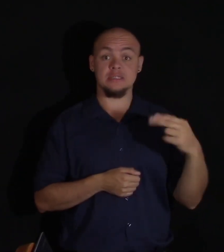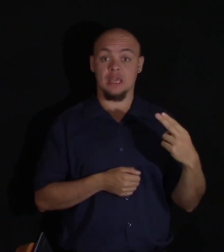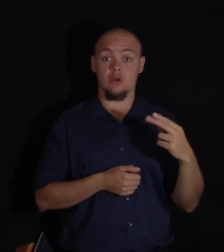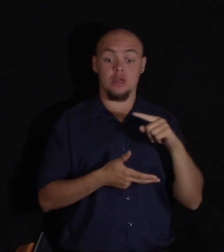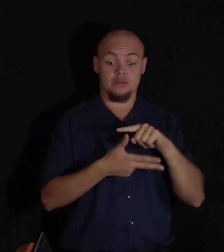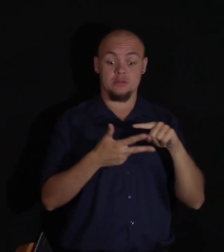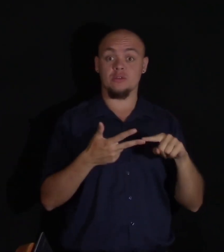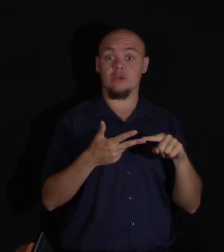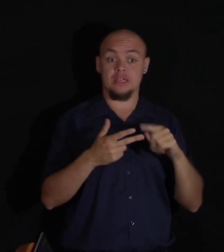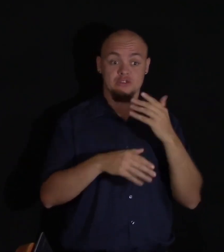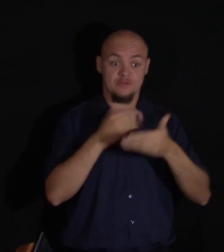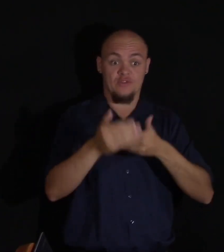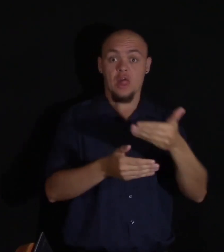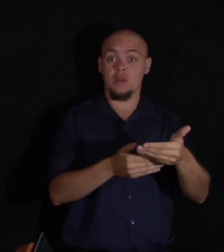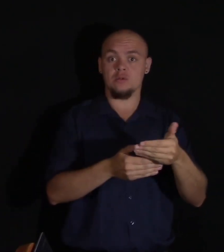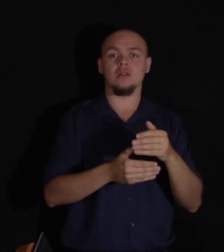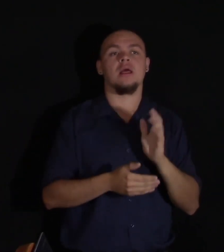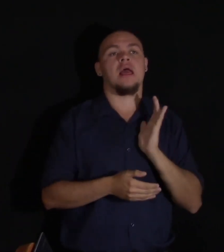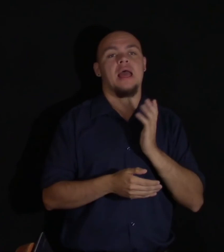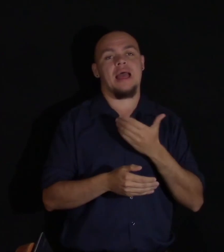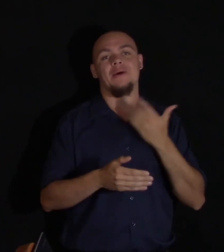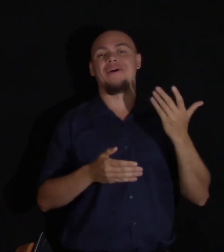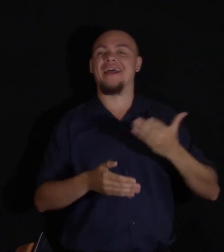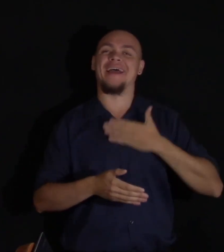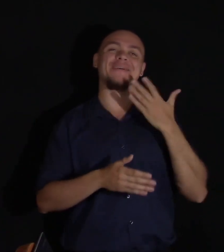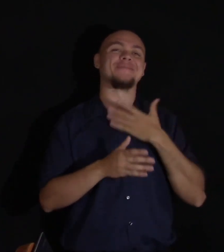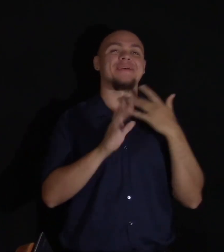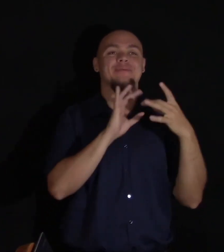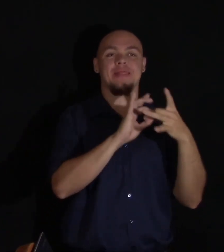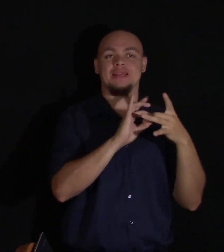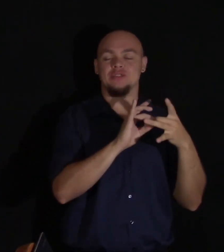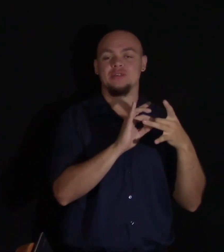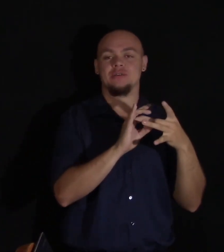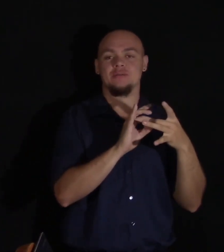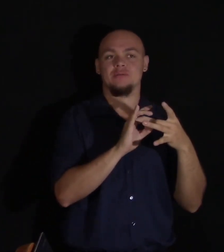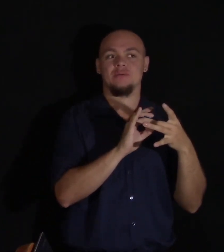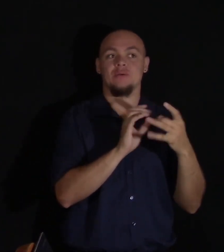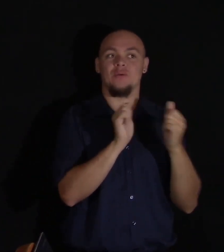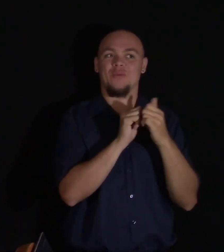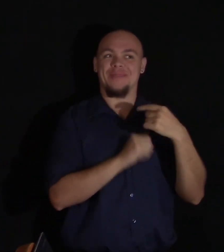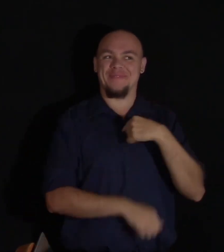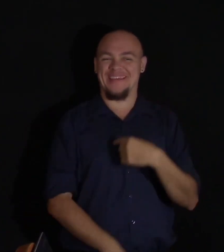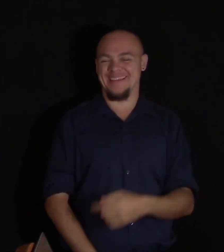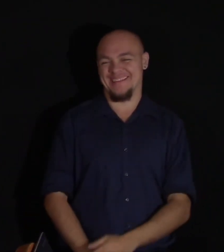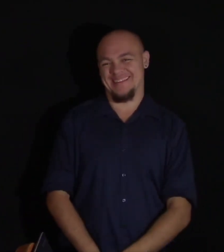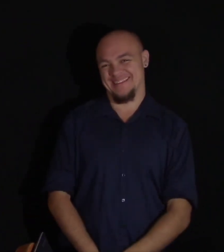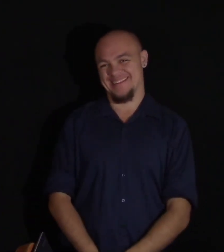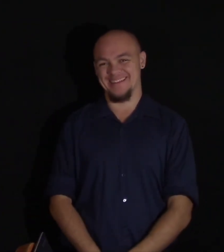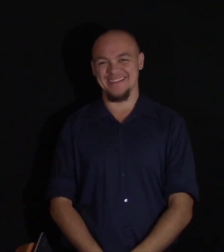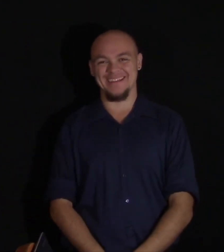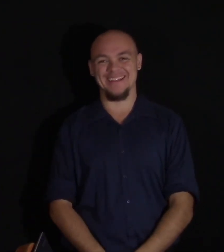I'm sure she would enjoy now a happy relationship with me.